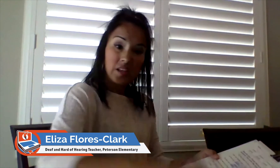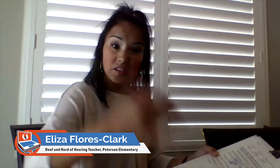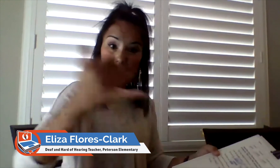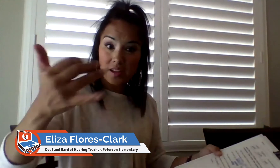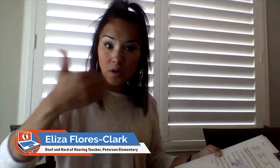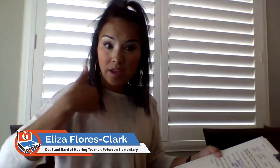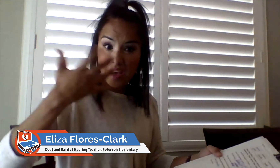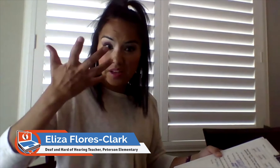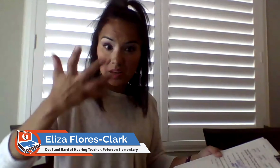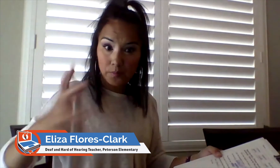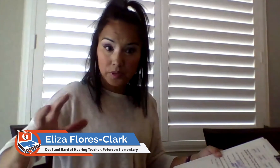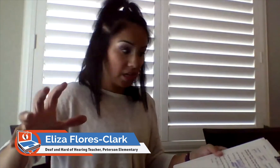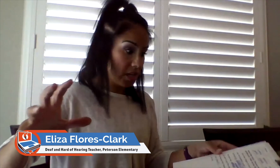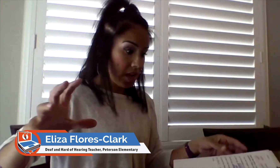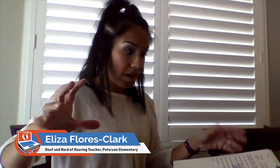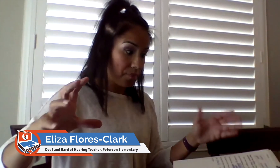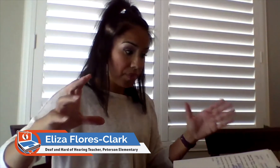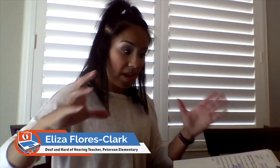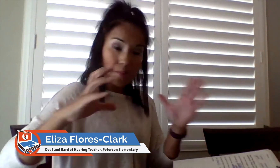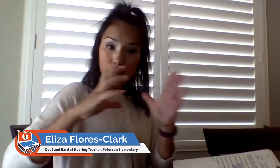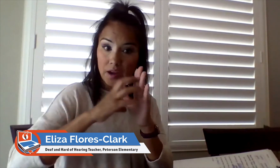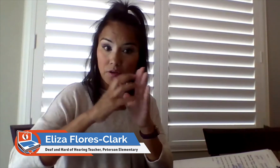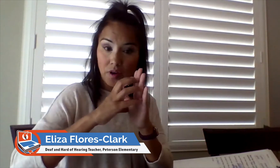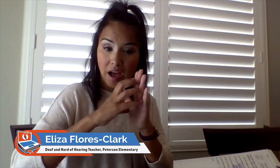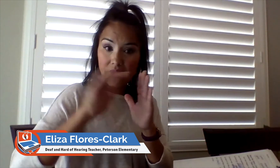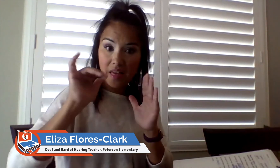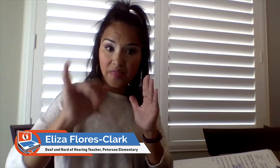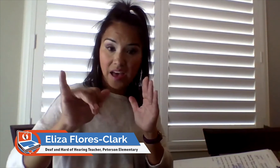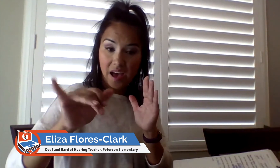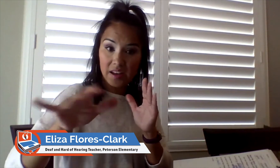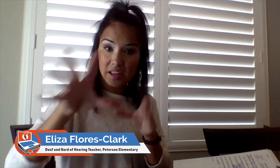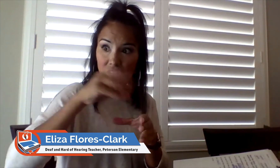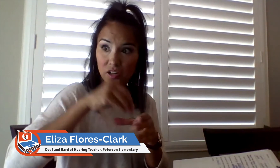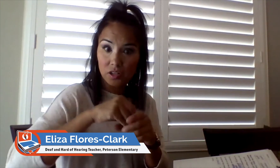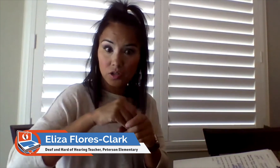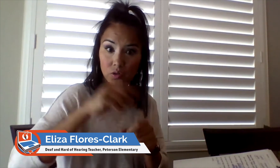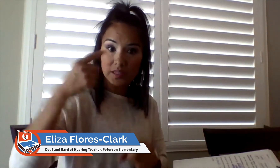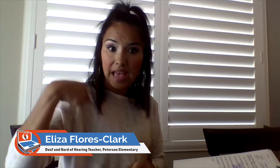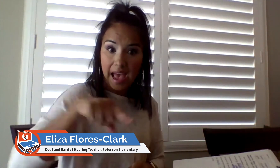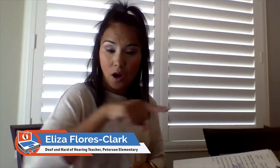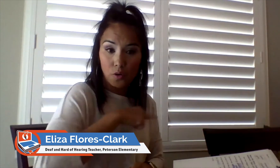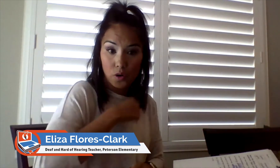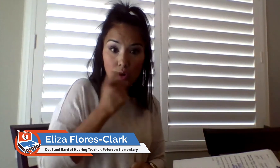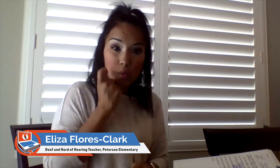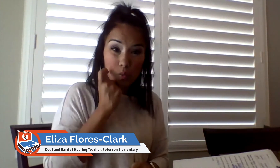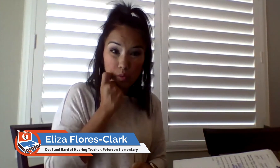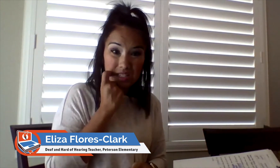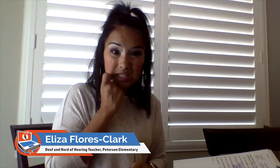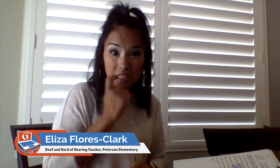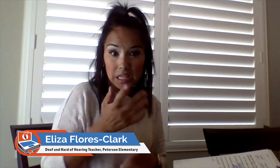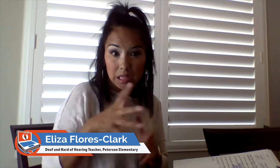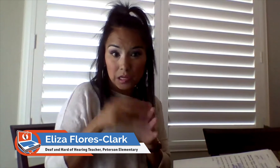So now we have a completed paragraph that includes our recently